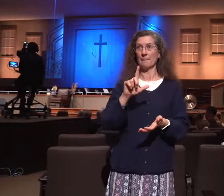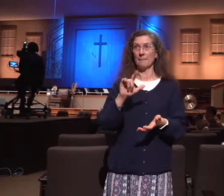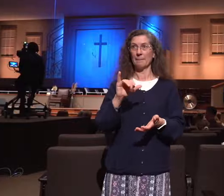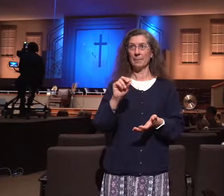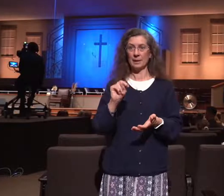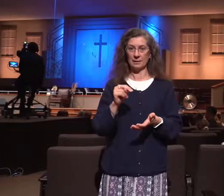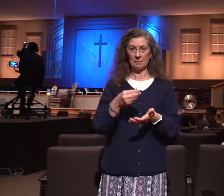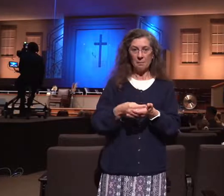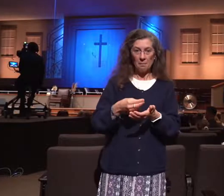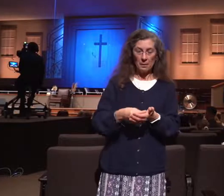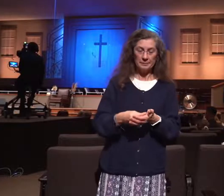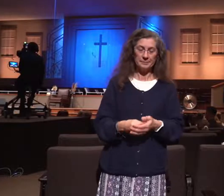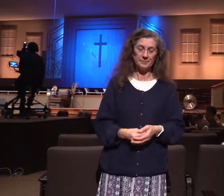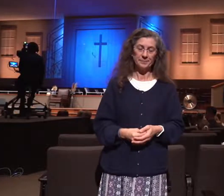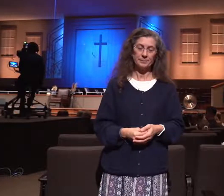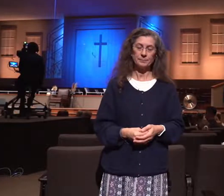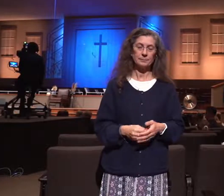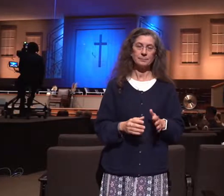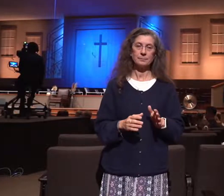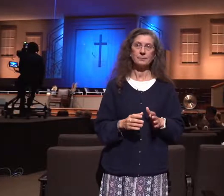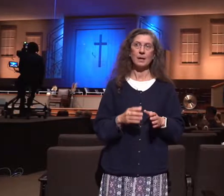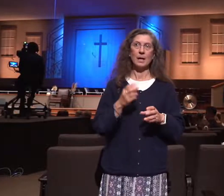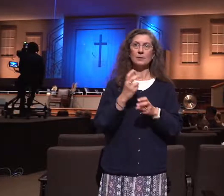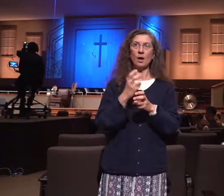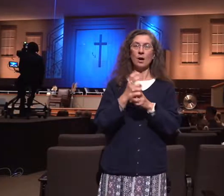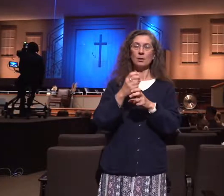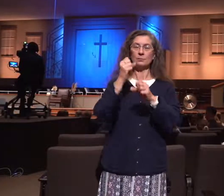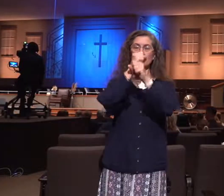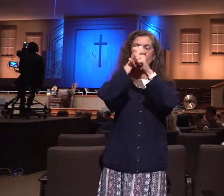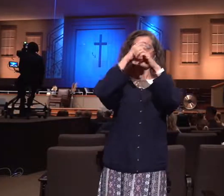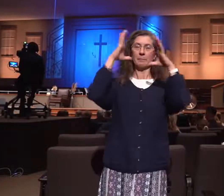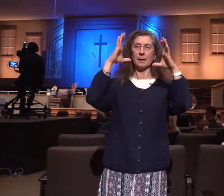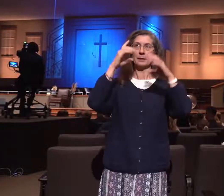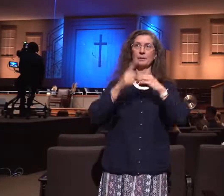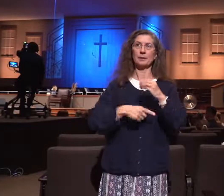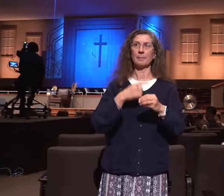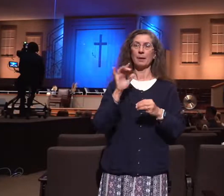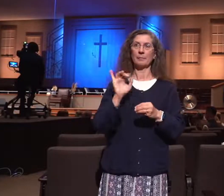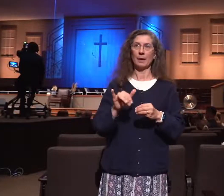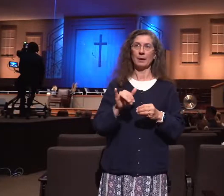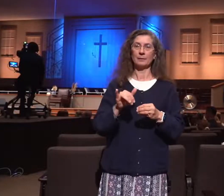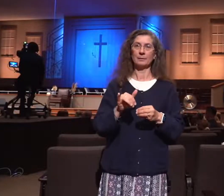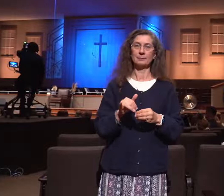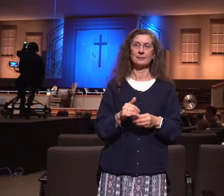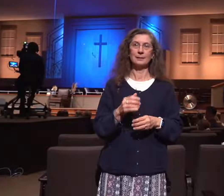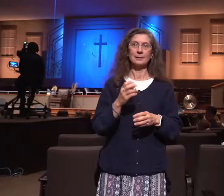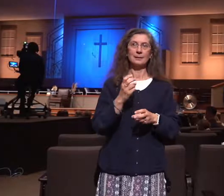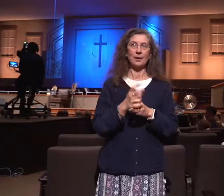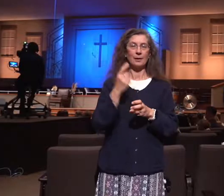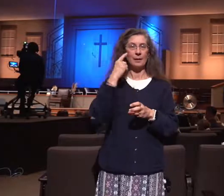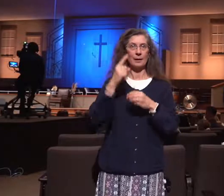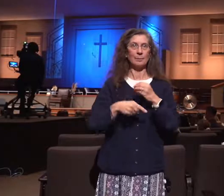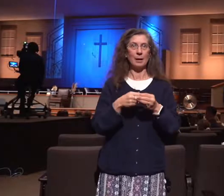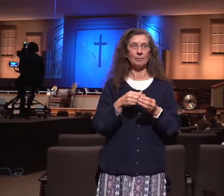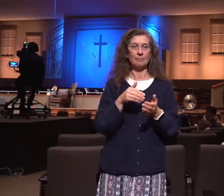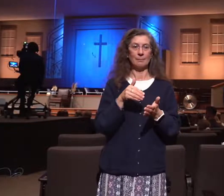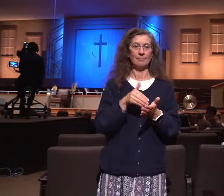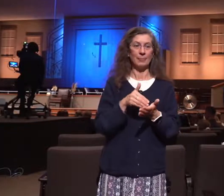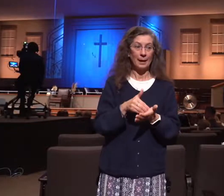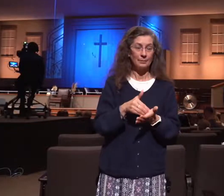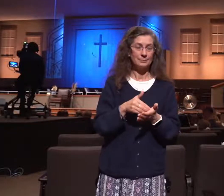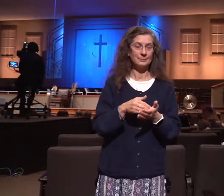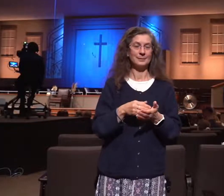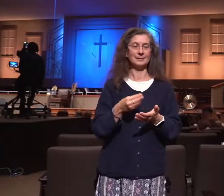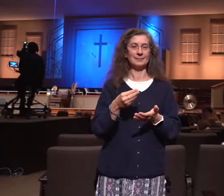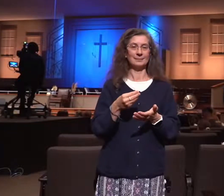millionaire? For some of us, they have a hard time thinking about being a thousandaire, amen? But you think